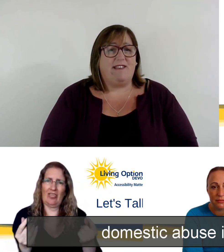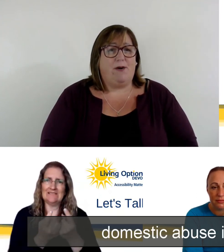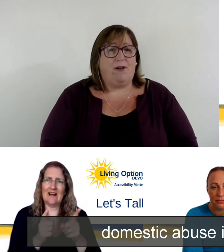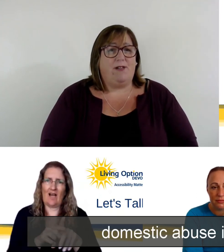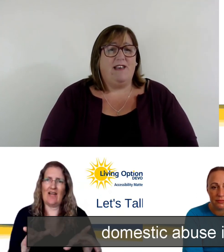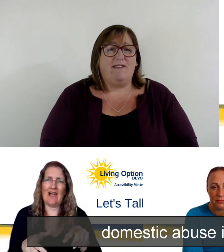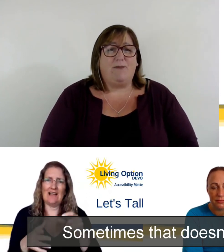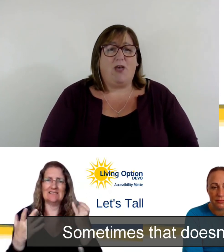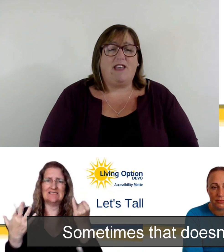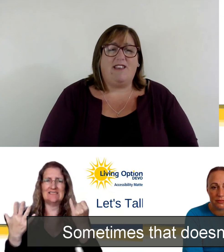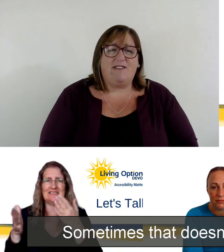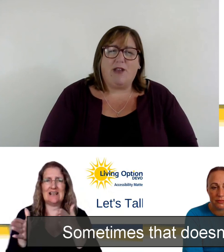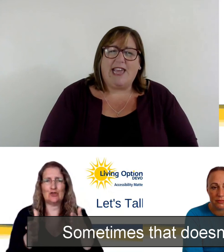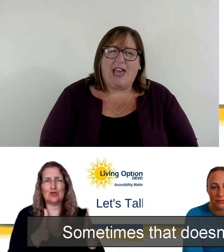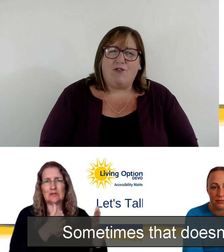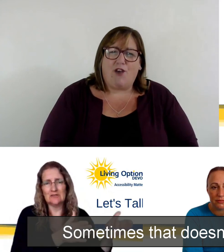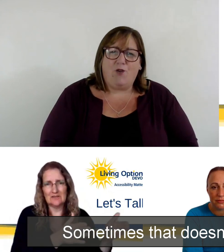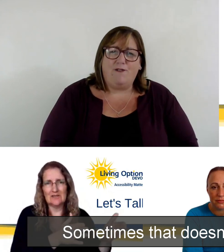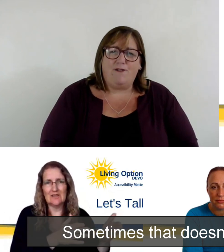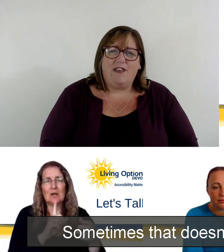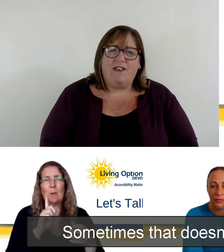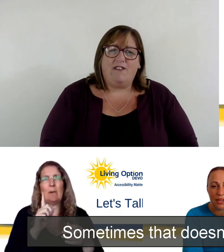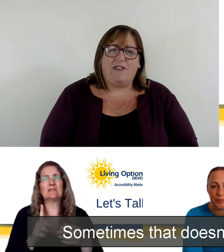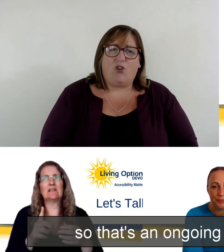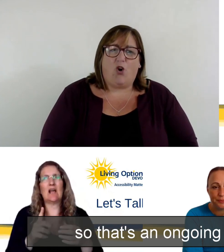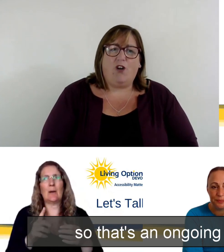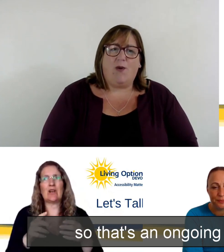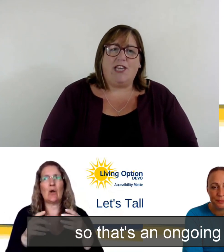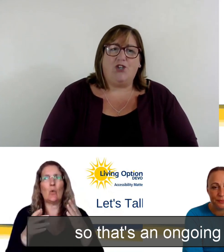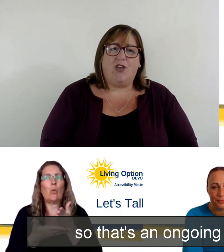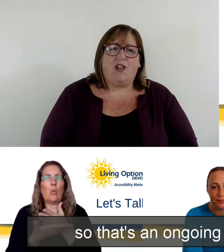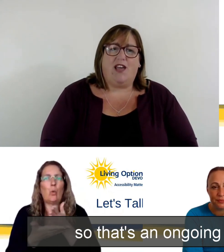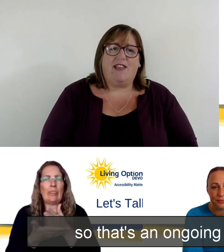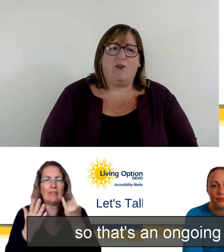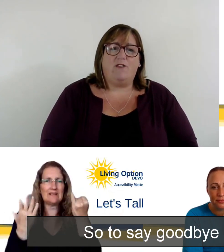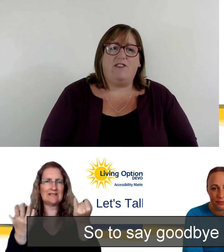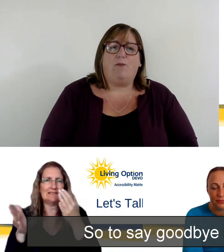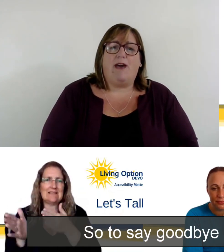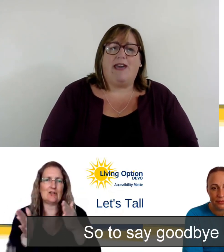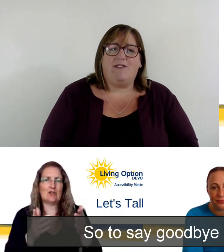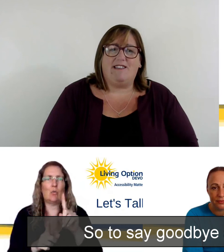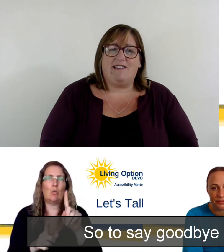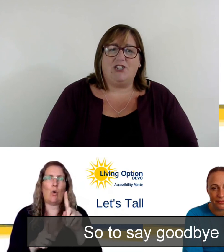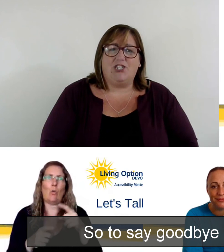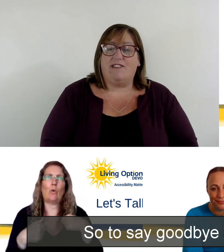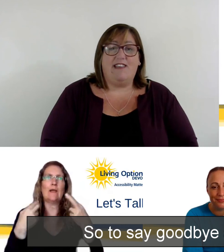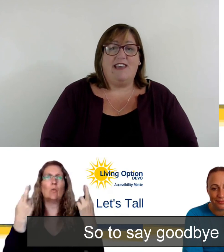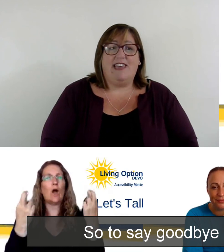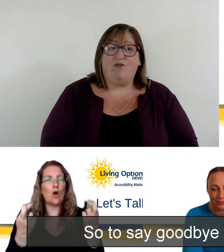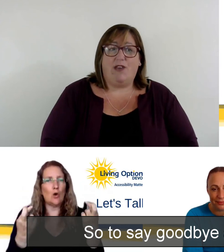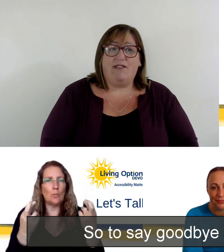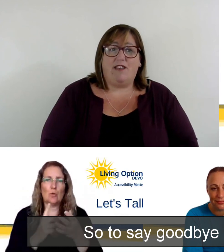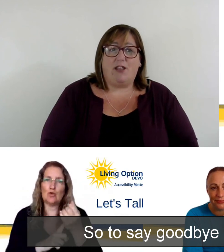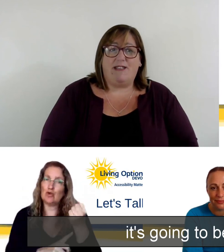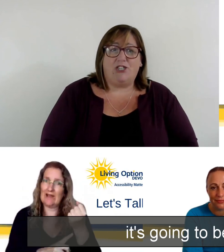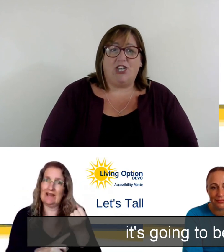one example. Sometimes that doesn't really get resolved. So that's an ongoing issue for the client. So to say goodbye after 6 sessions